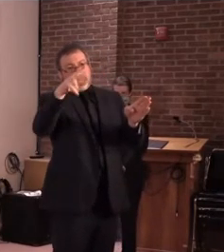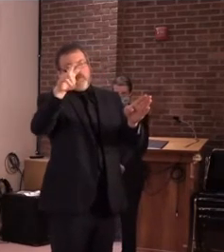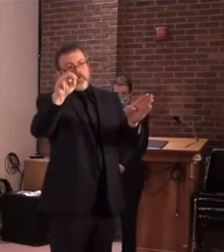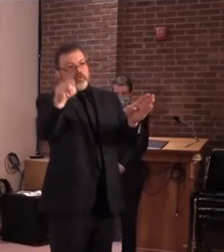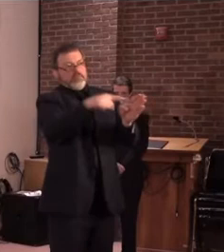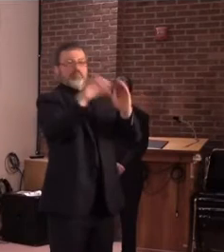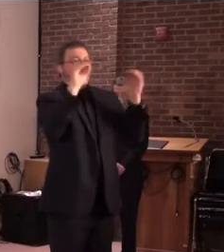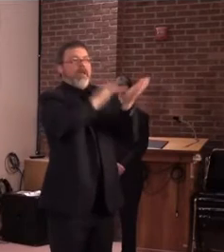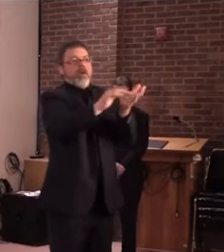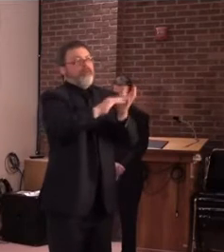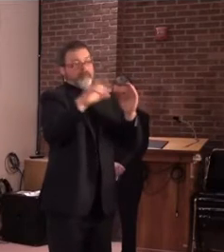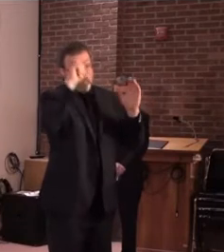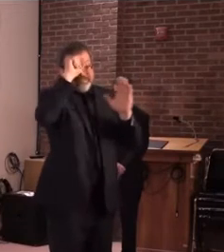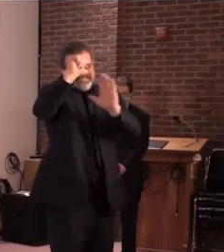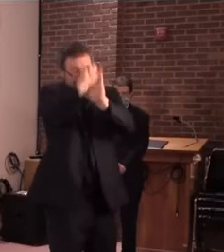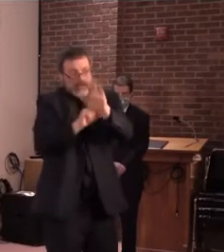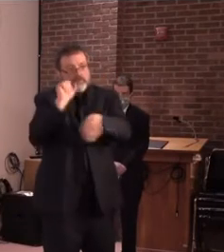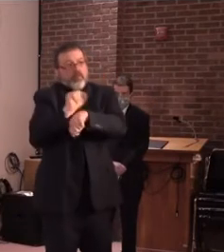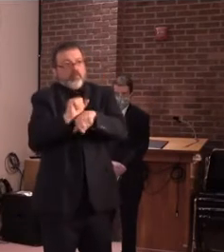Courtney, 7 days. Can you hear me? We can.